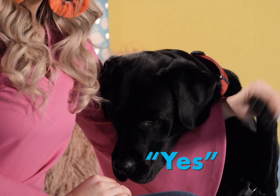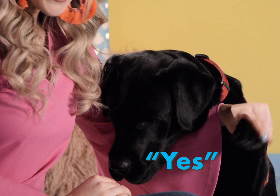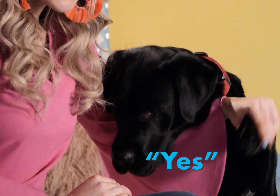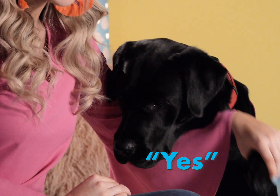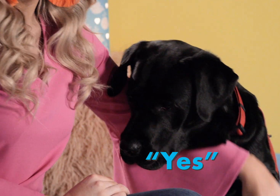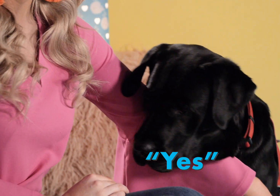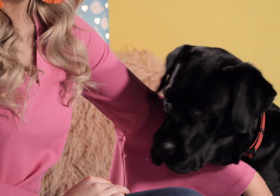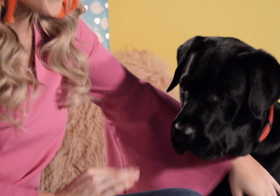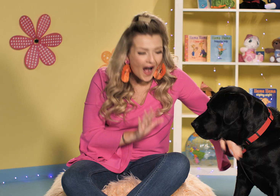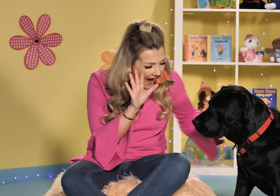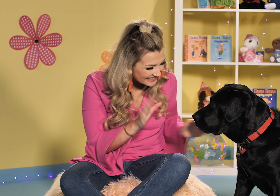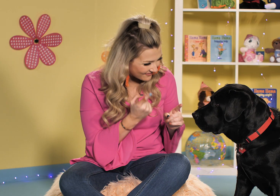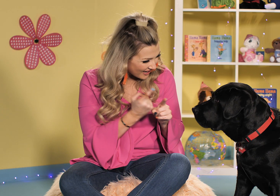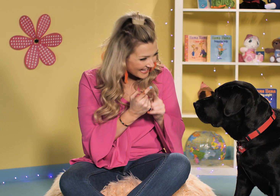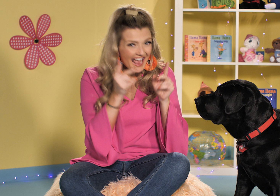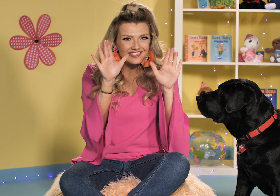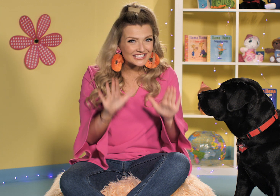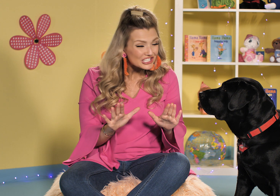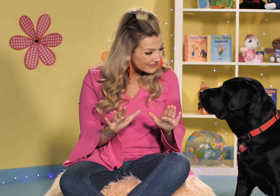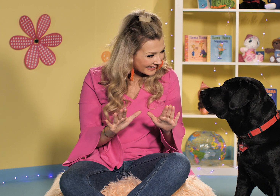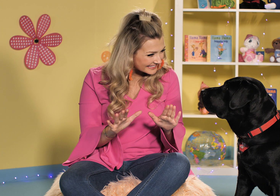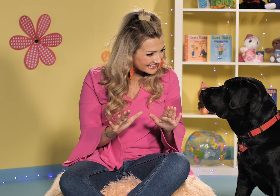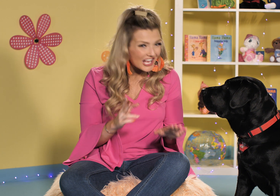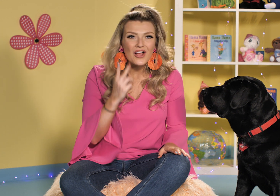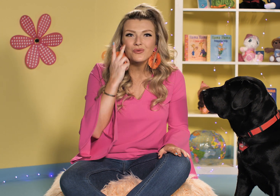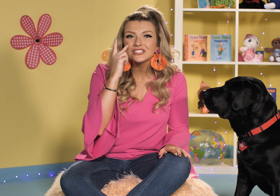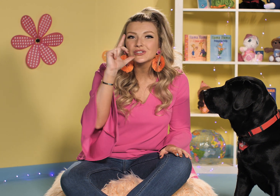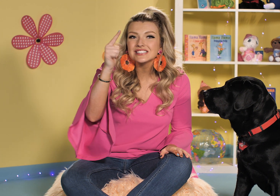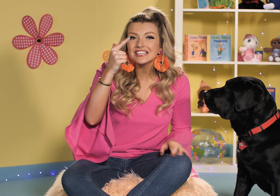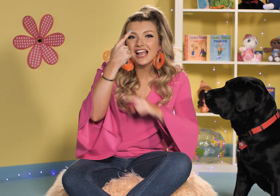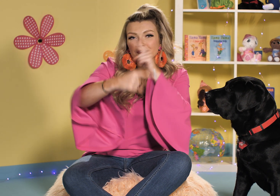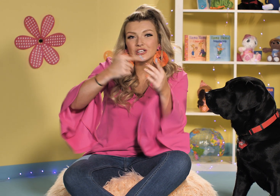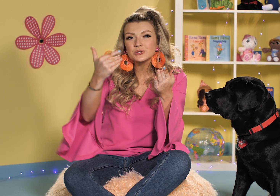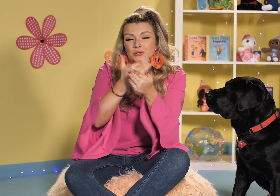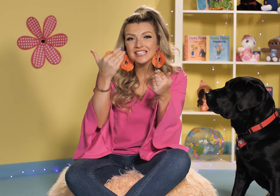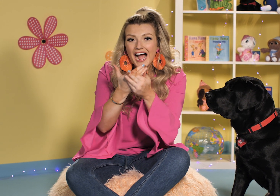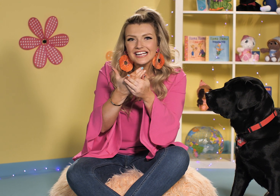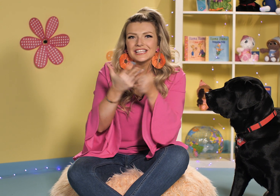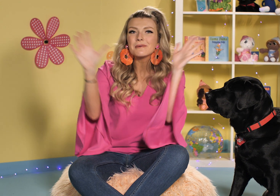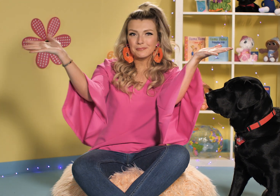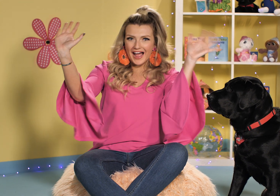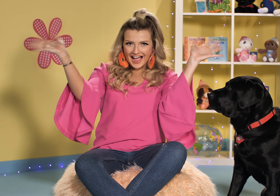Yes. Awesome, right Hank? They did great. We'll see you next time for a new sign. Bye.